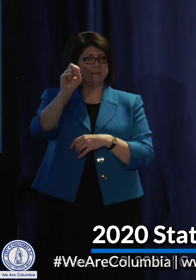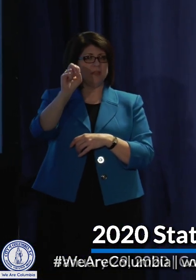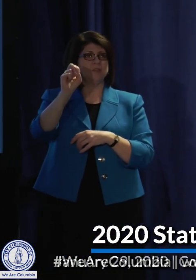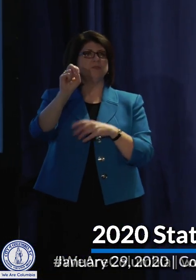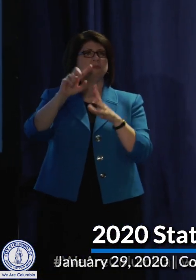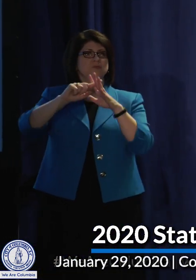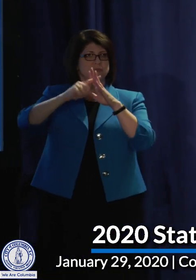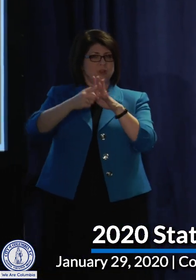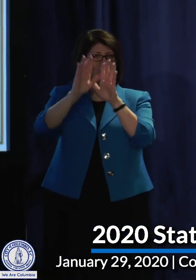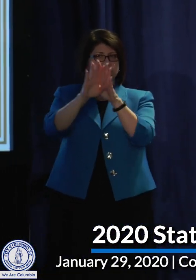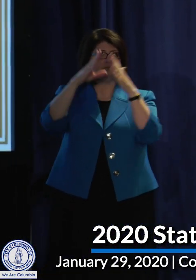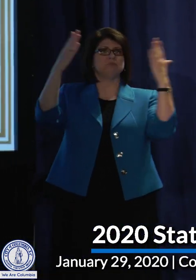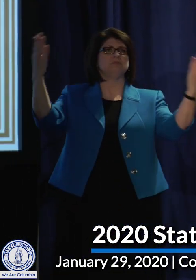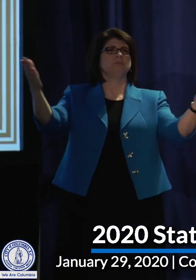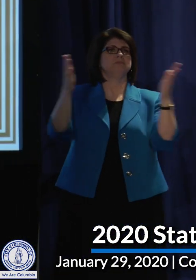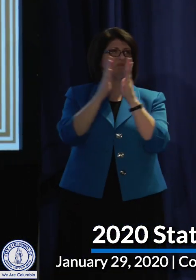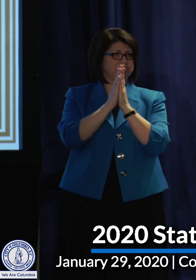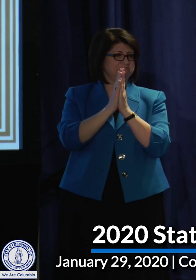evening's invocation.